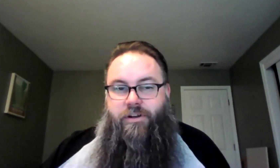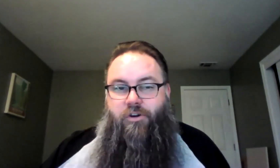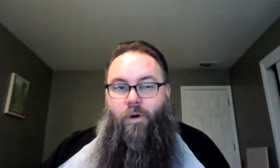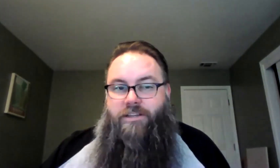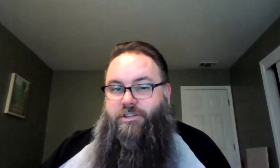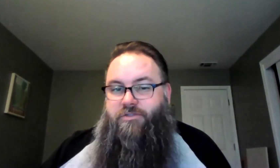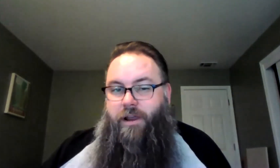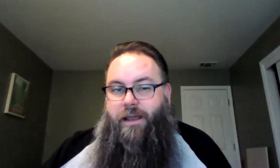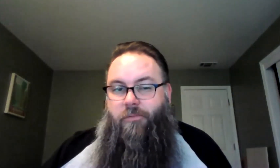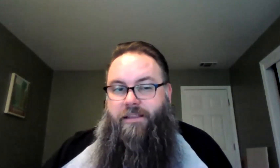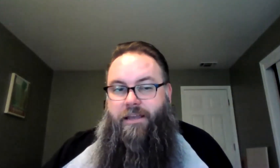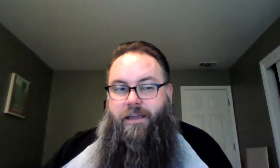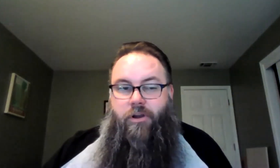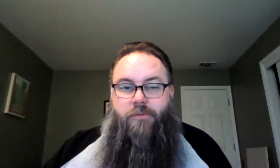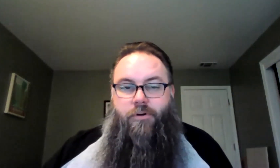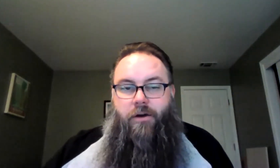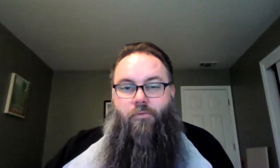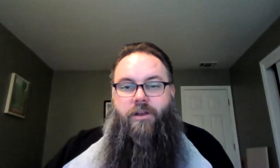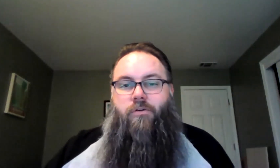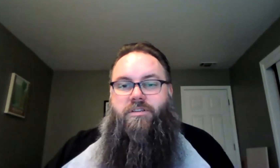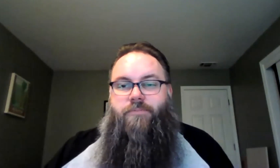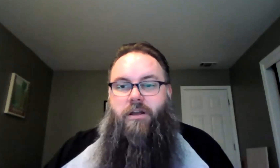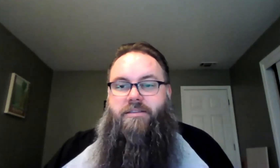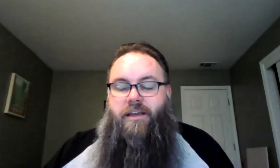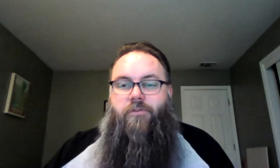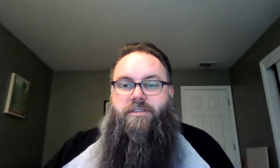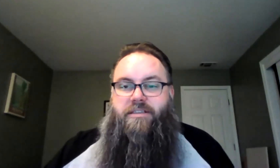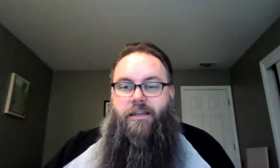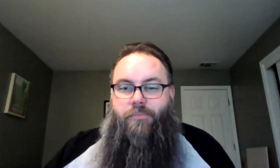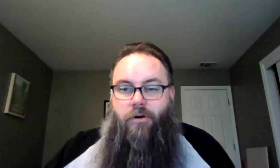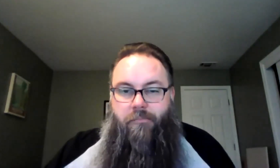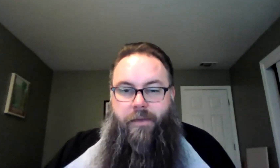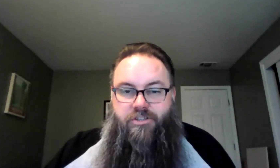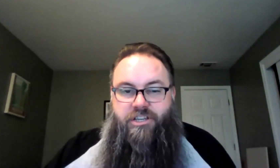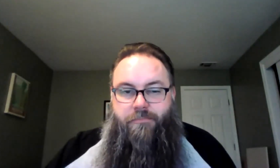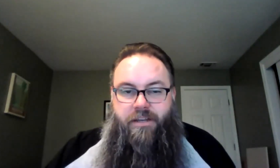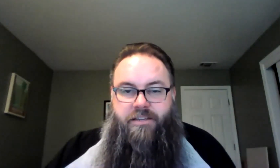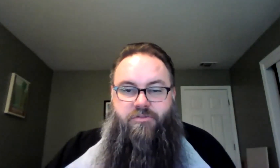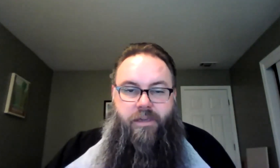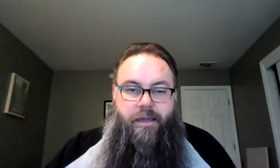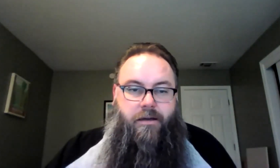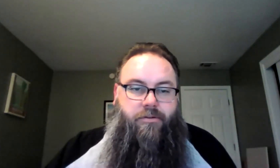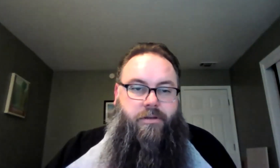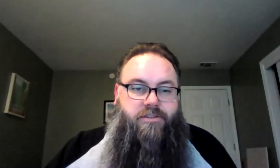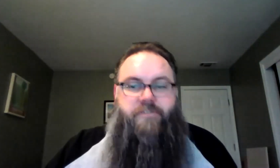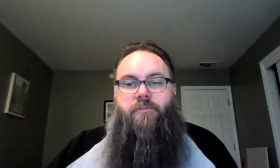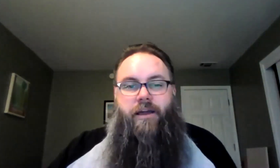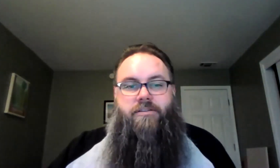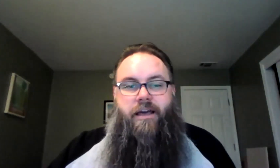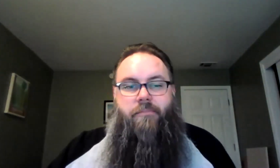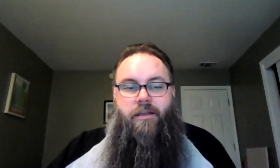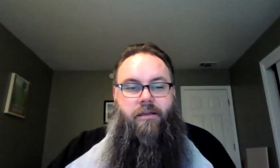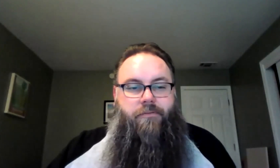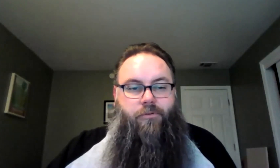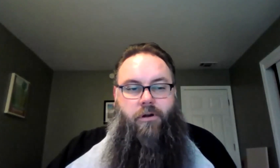All right, is there any questions right now about that? Again, we're going to put out written correspondence to everyone signed up on MailChimp next week under the service